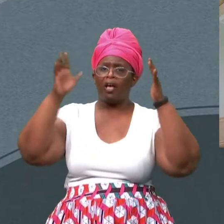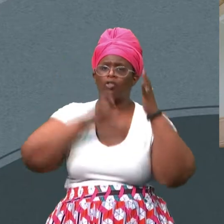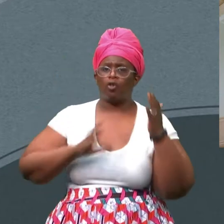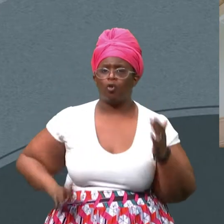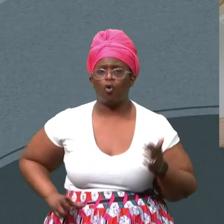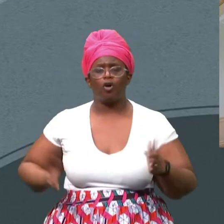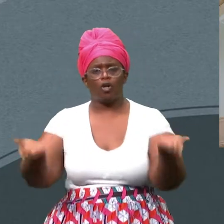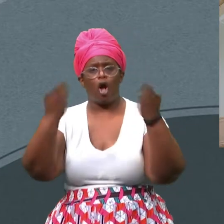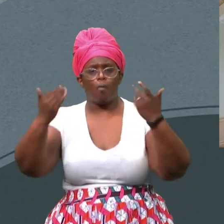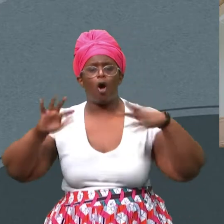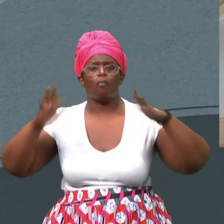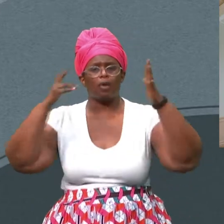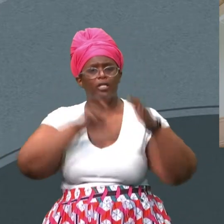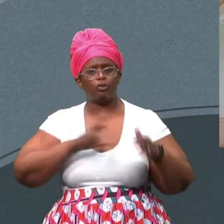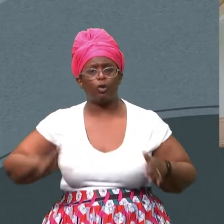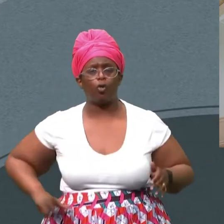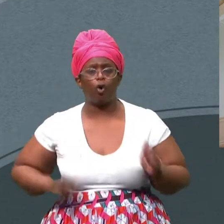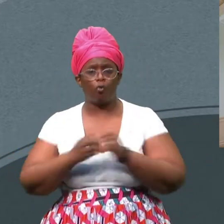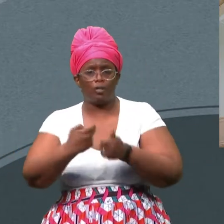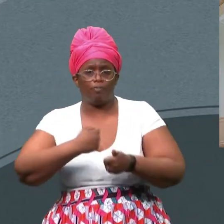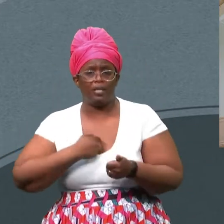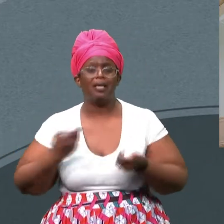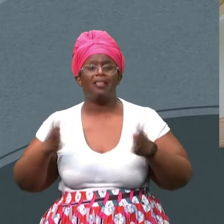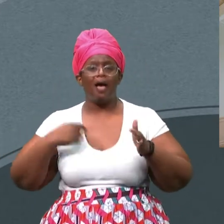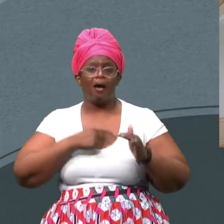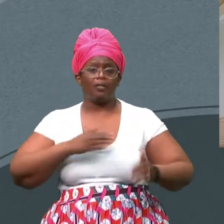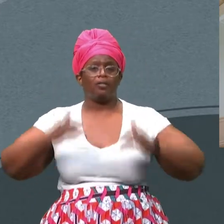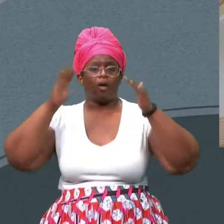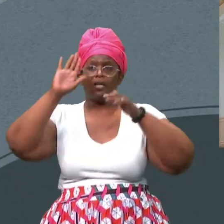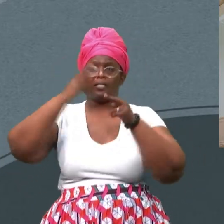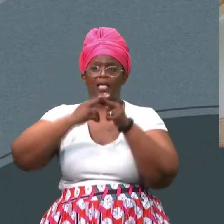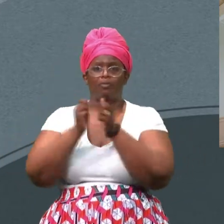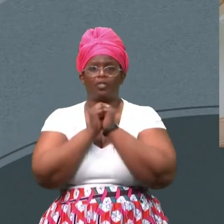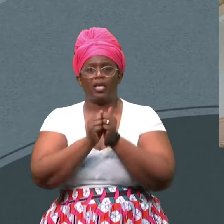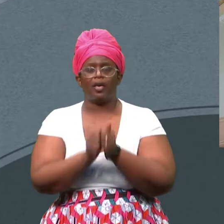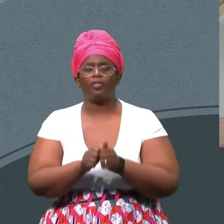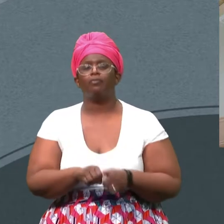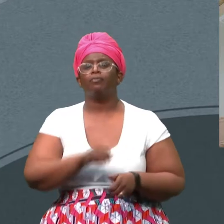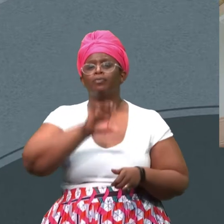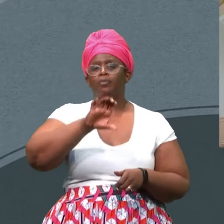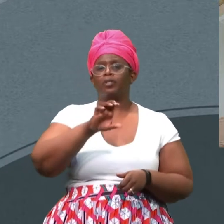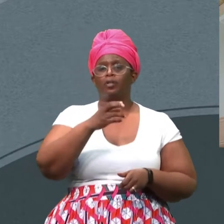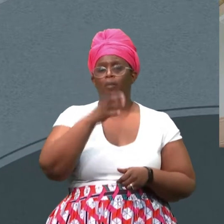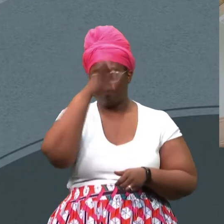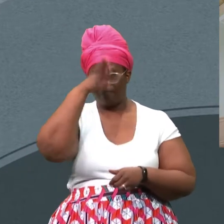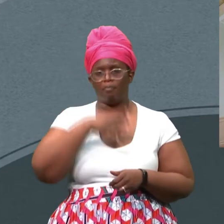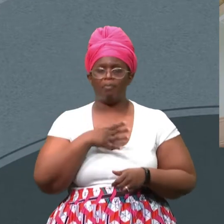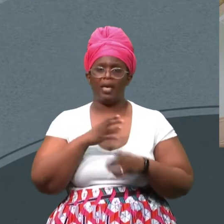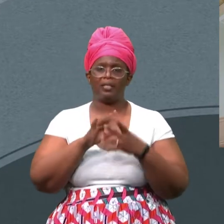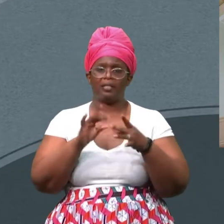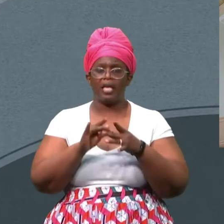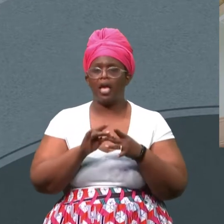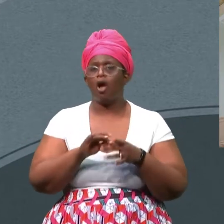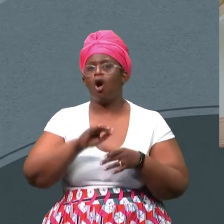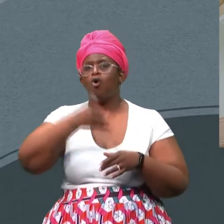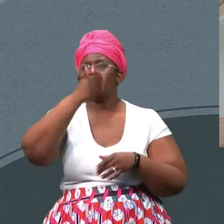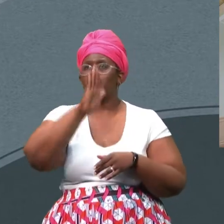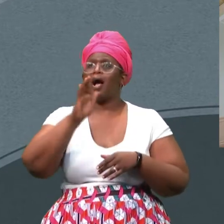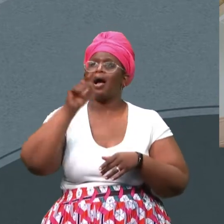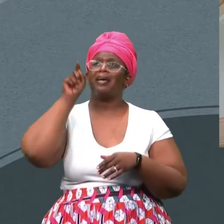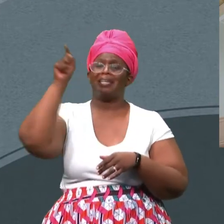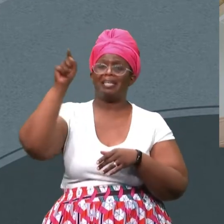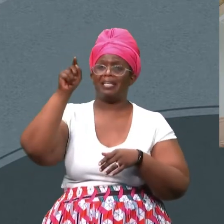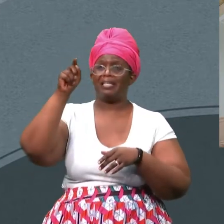exalt his name together. Charles Spurgeon said, Jehovah is infinite and therefore cannot really be